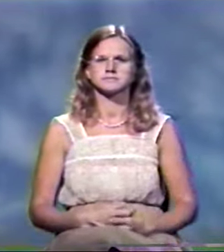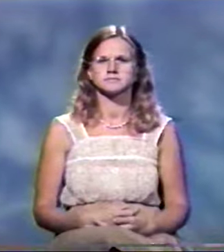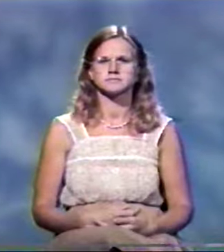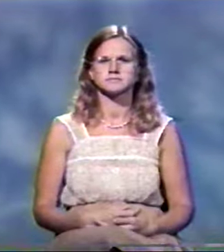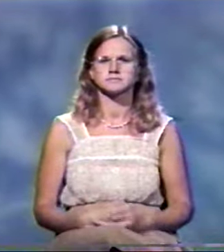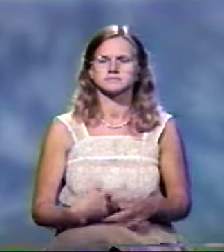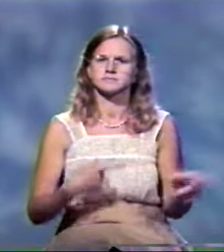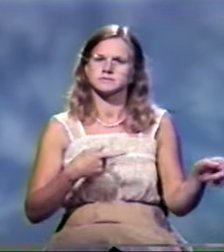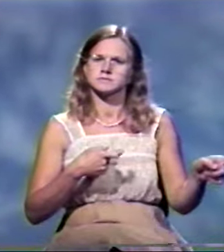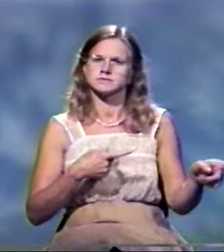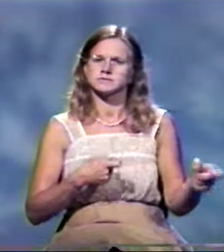Speeding.